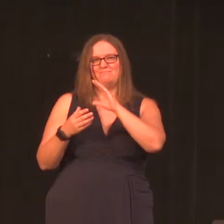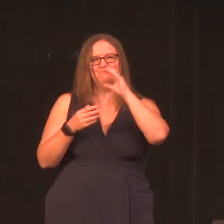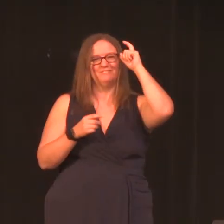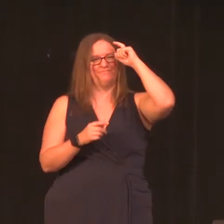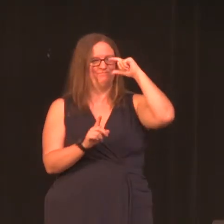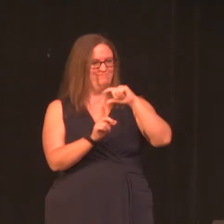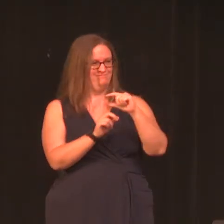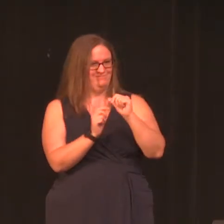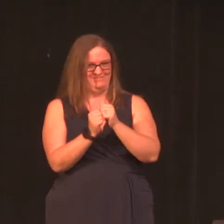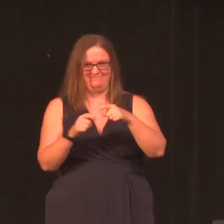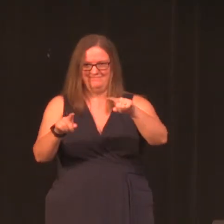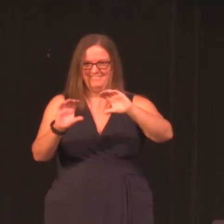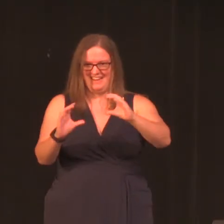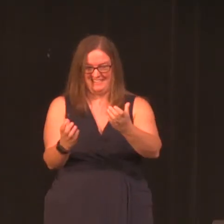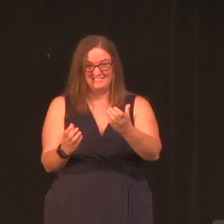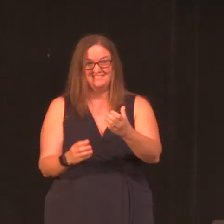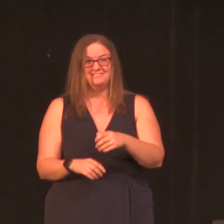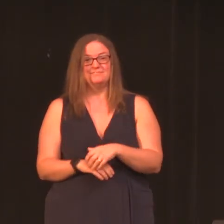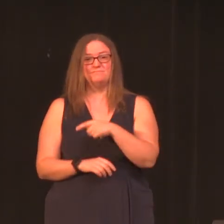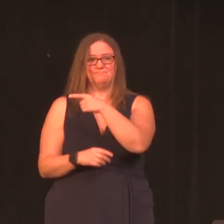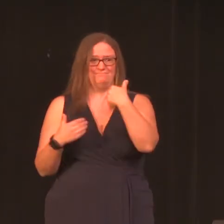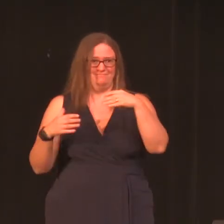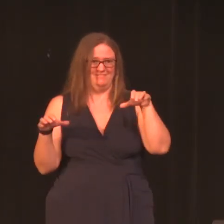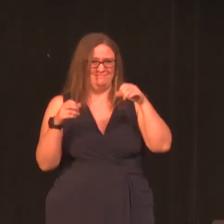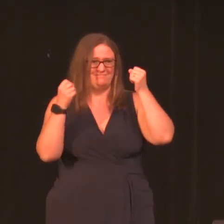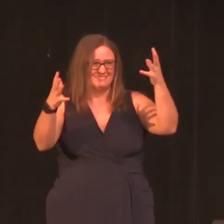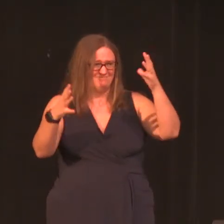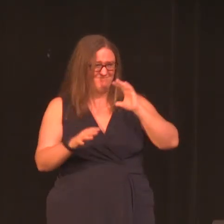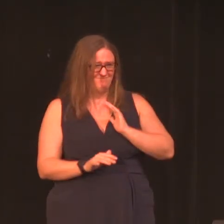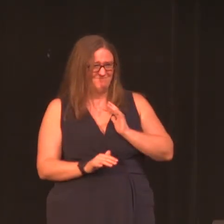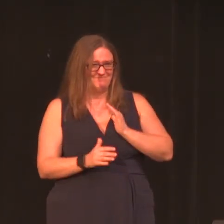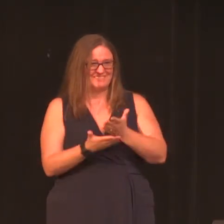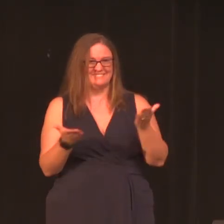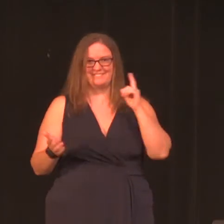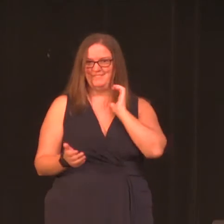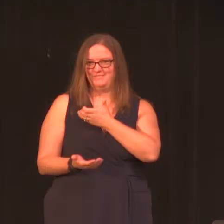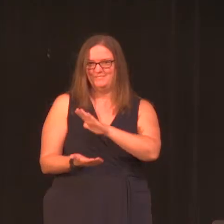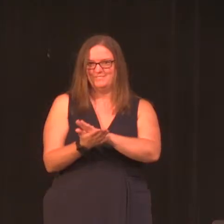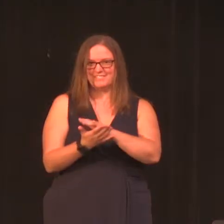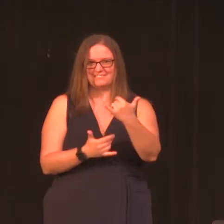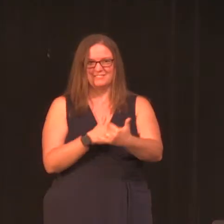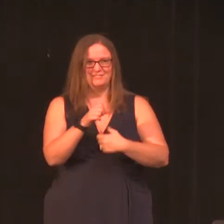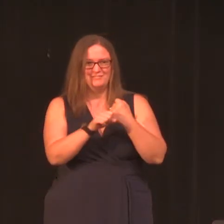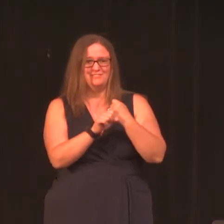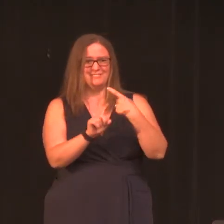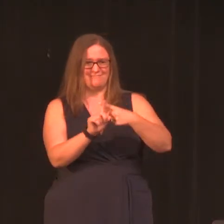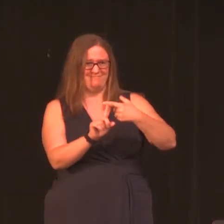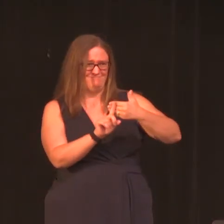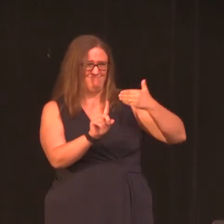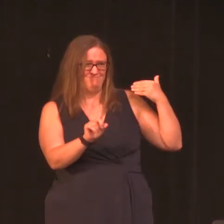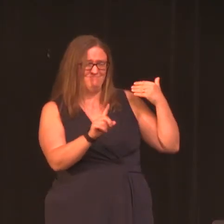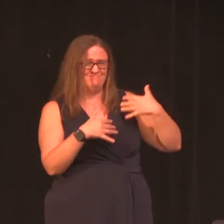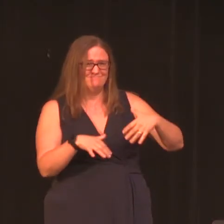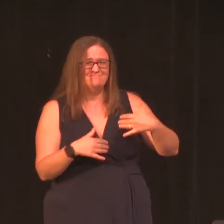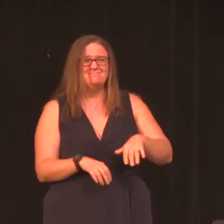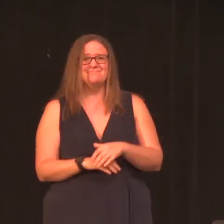She is going to come and give some words of wisdom to her classmates. And she's done amazing things throughout her school year